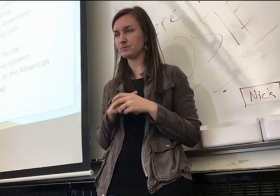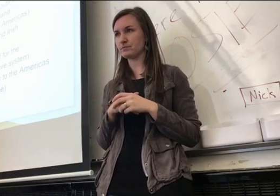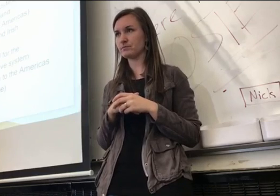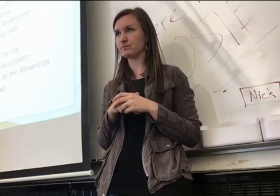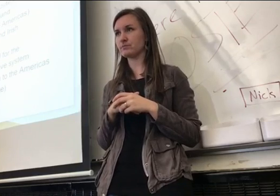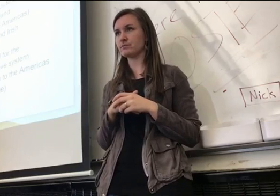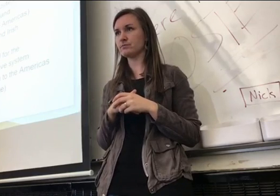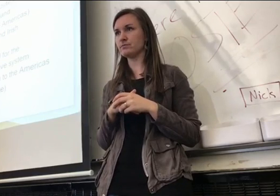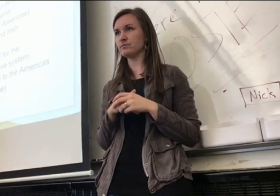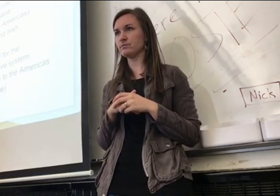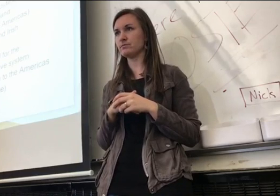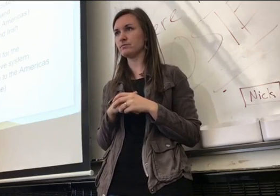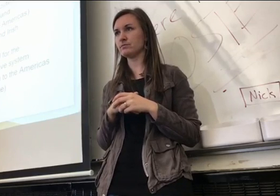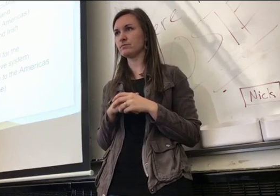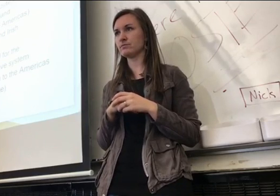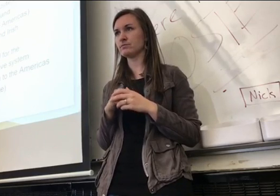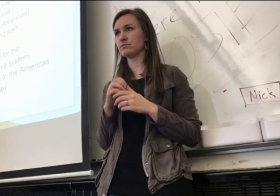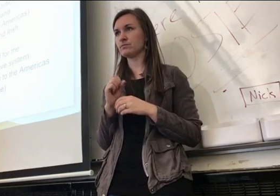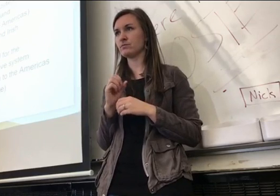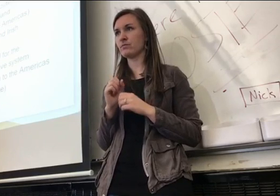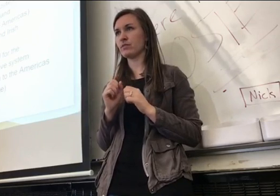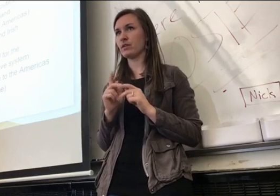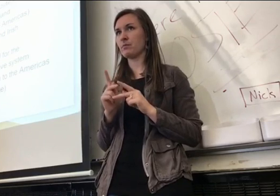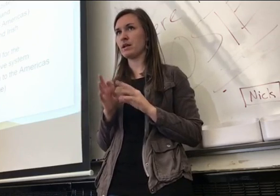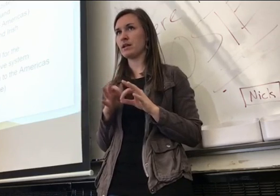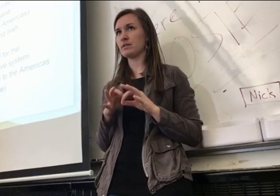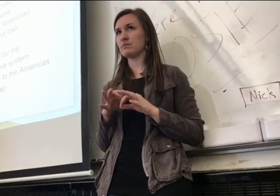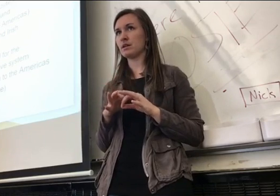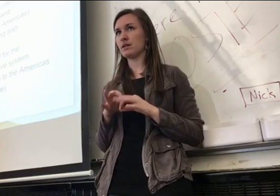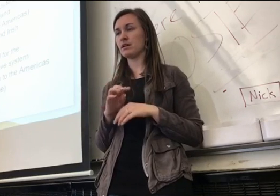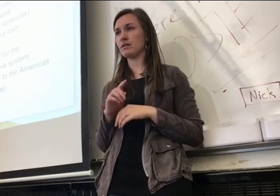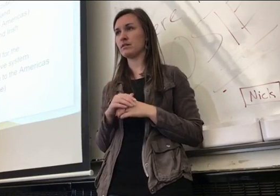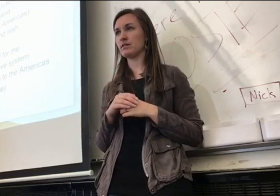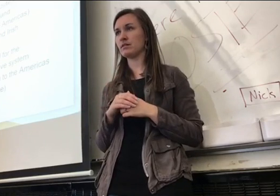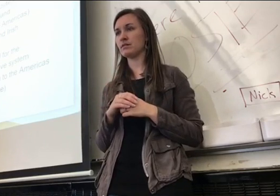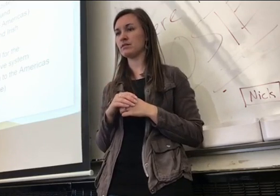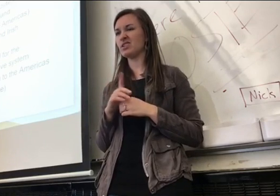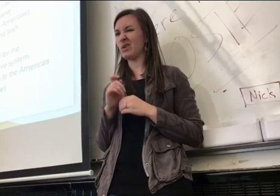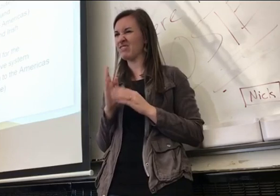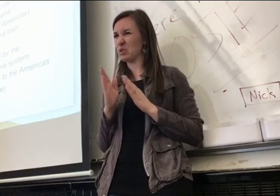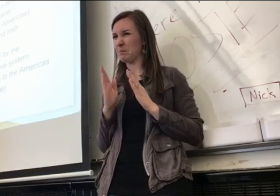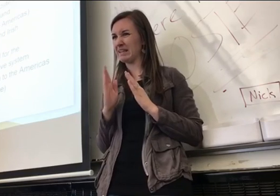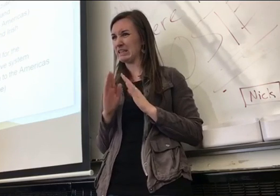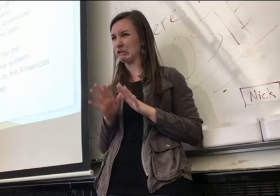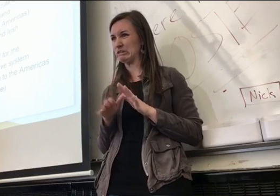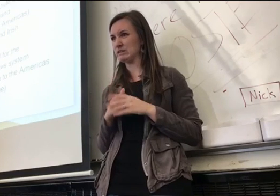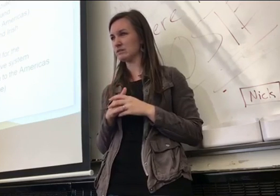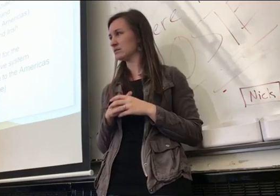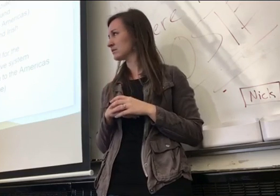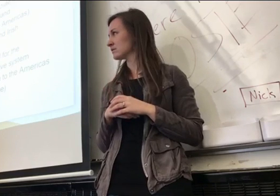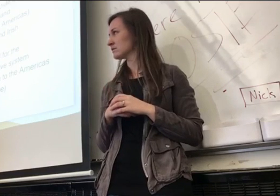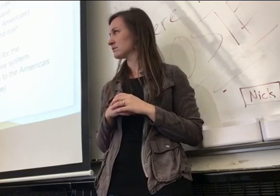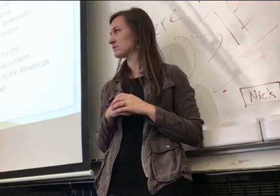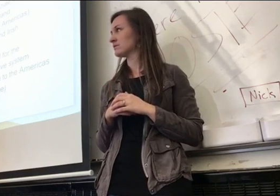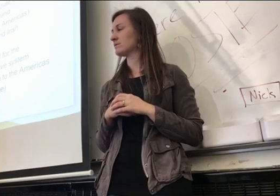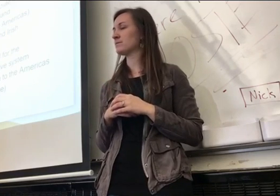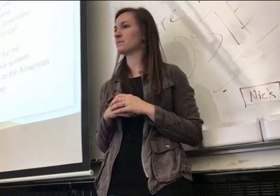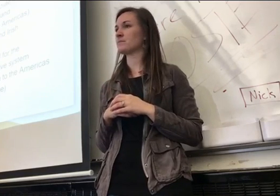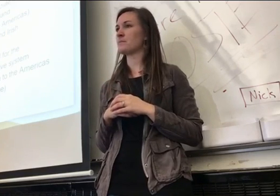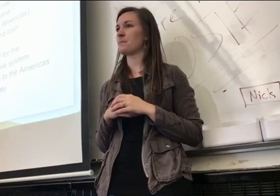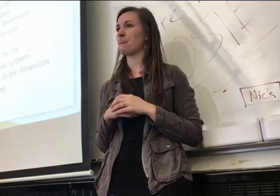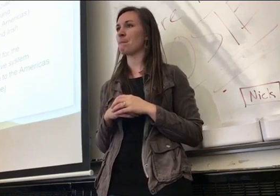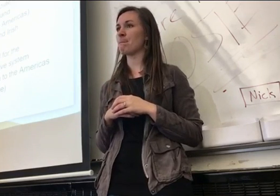listen. So let me explain. Hey, this only works, by the way, if you listen really closely because we have a bunch of people in uncomfortable situations.